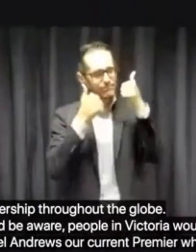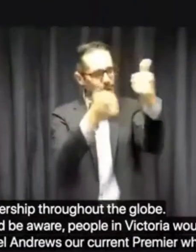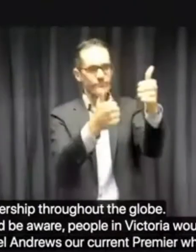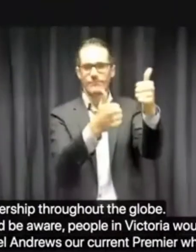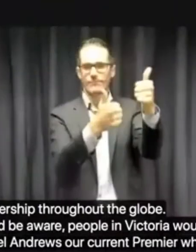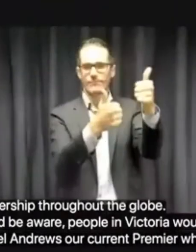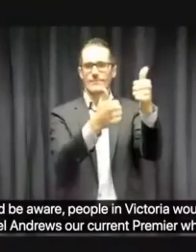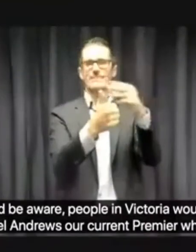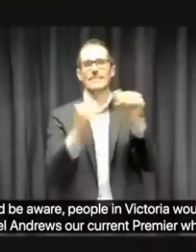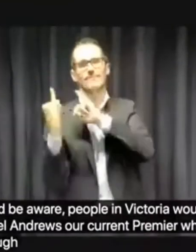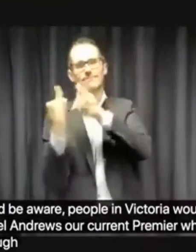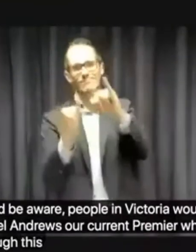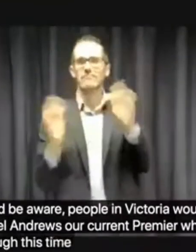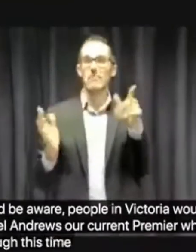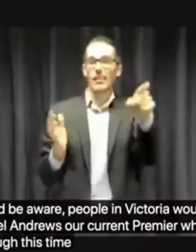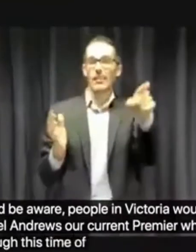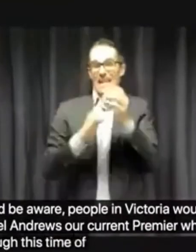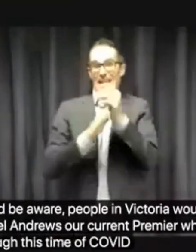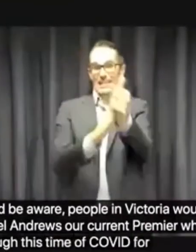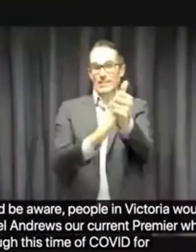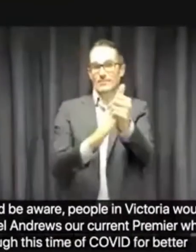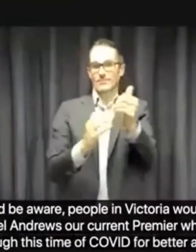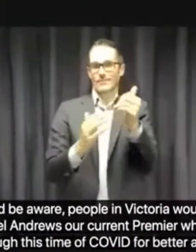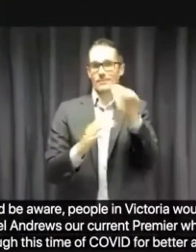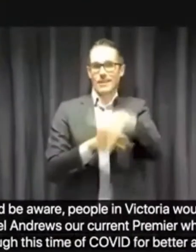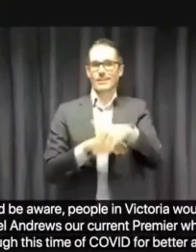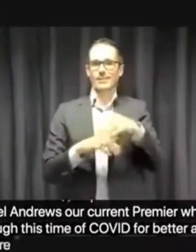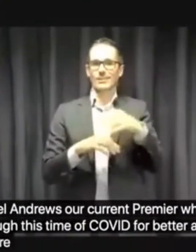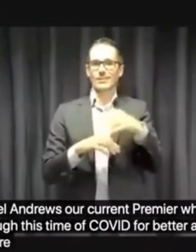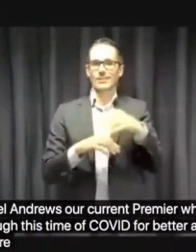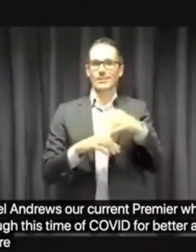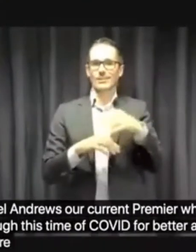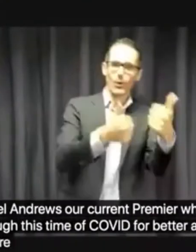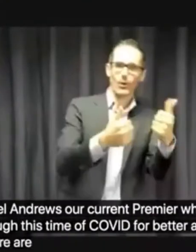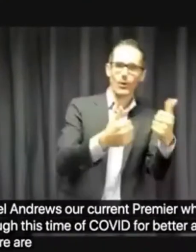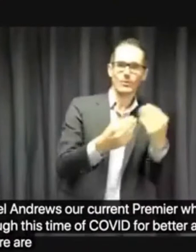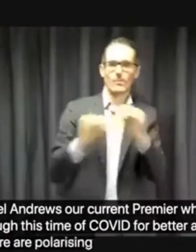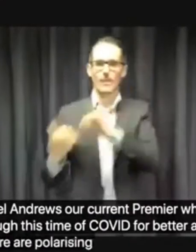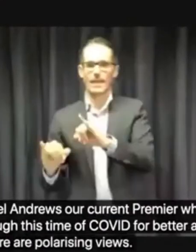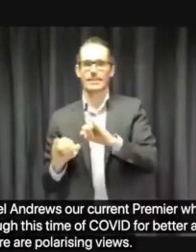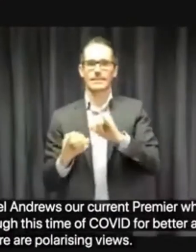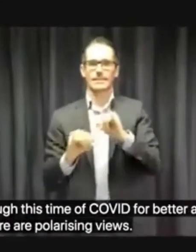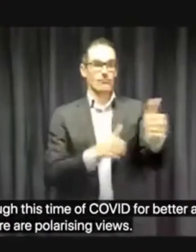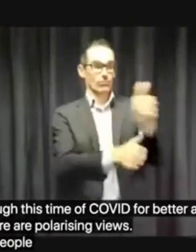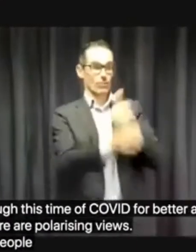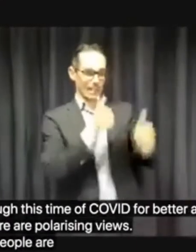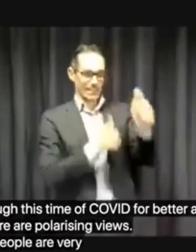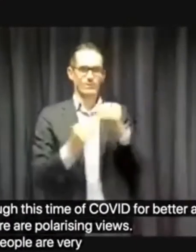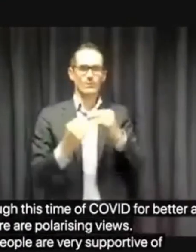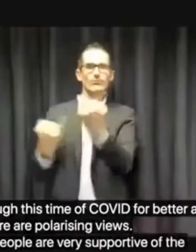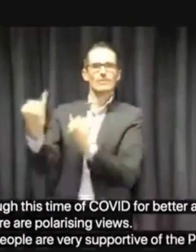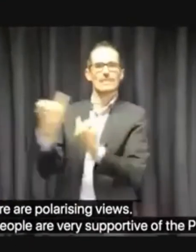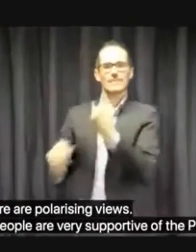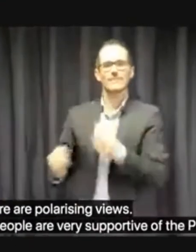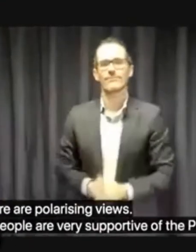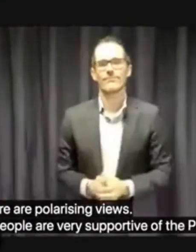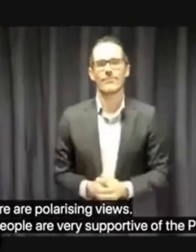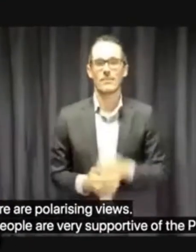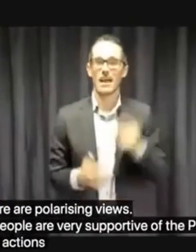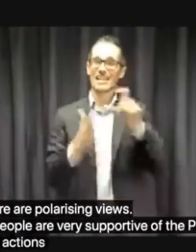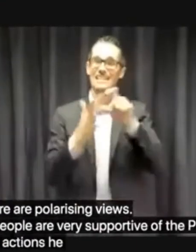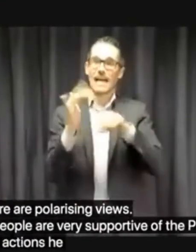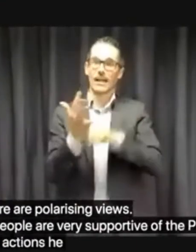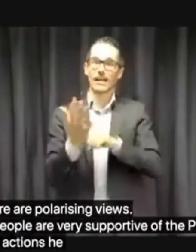are polarising views. Some people were very supportive of the Premier and the actions he took, and others not so. To